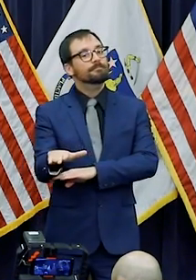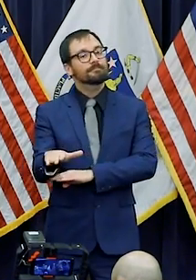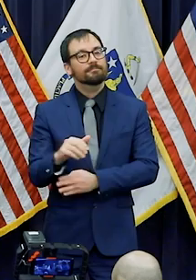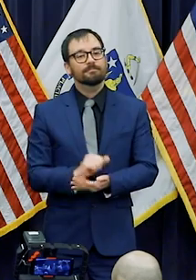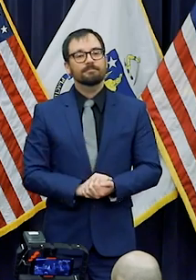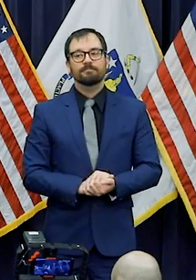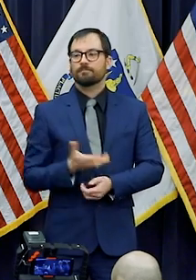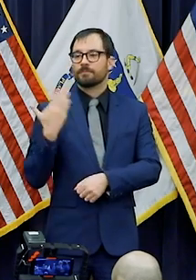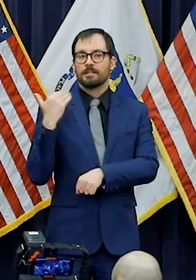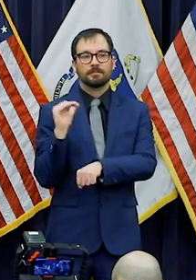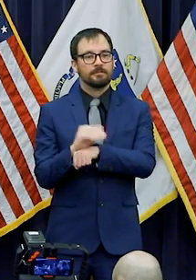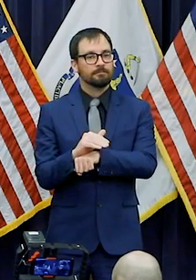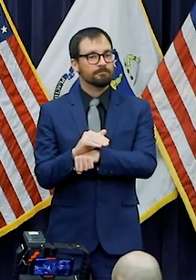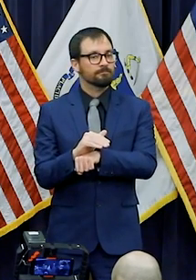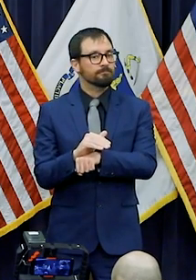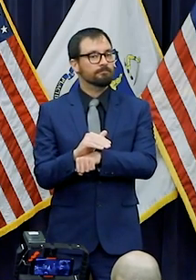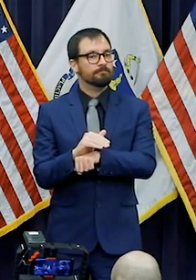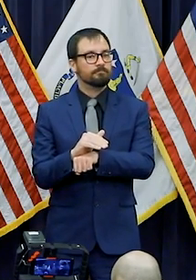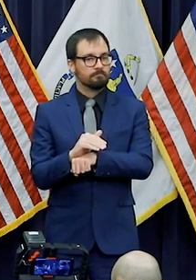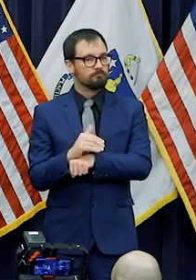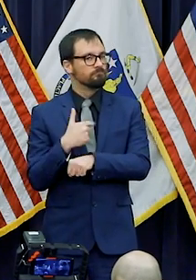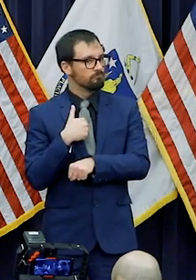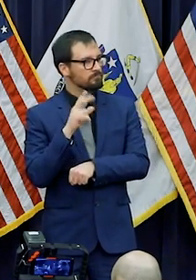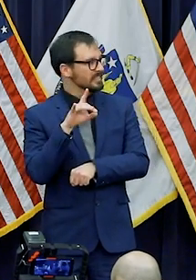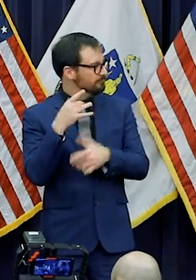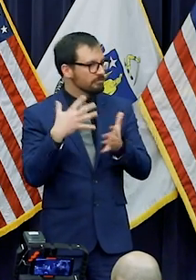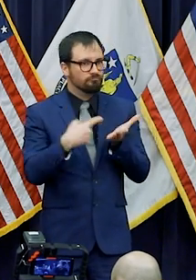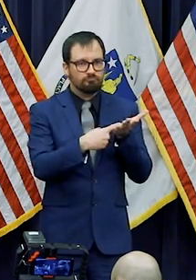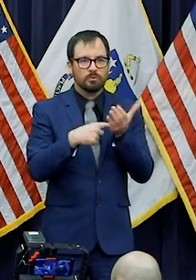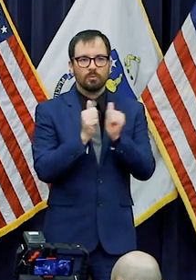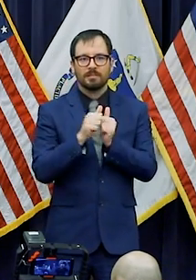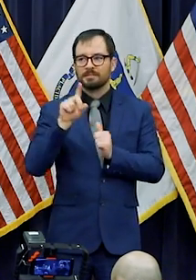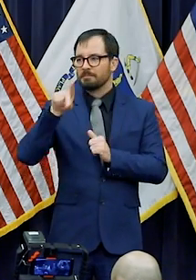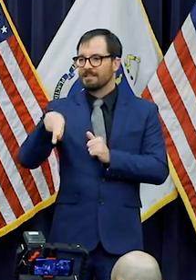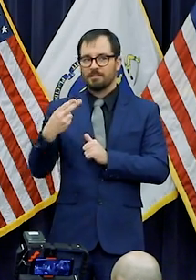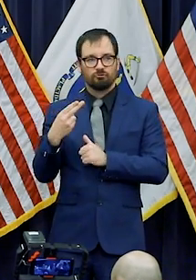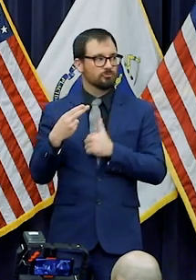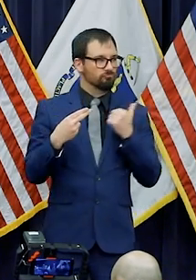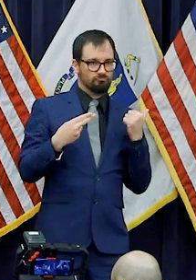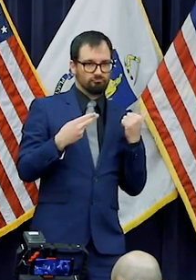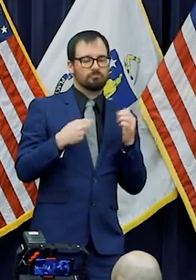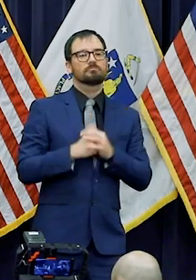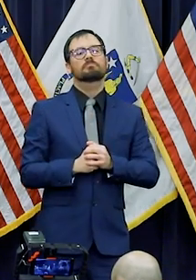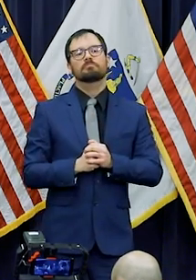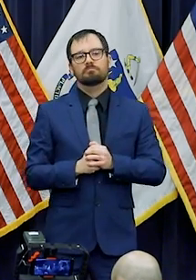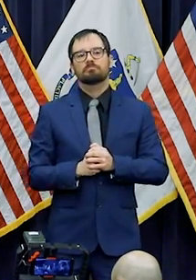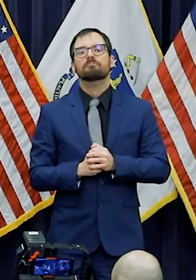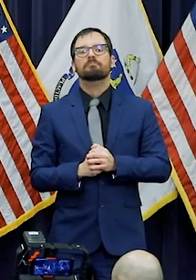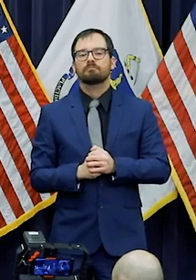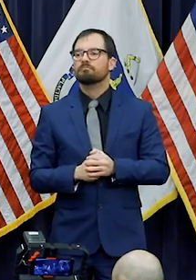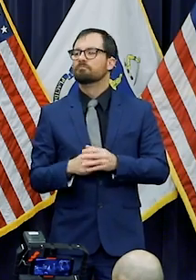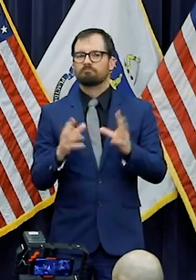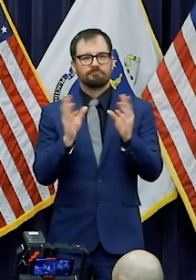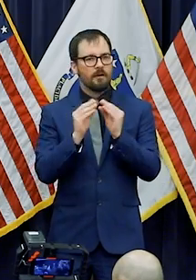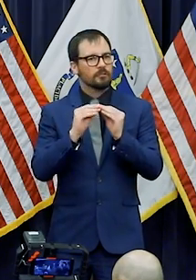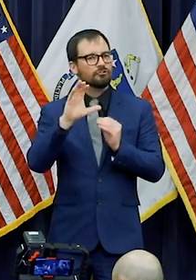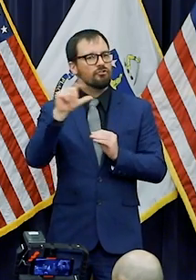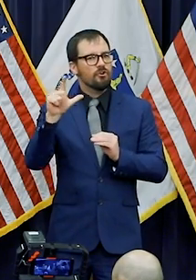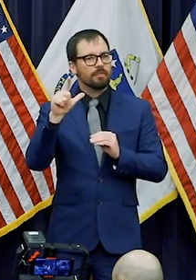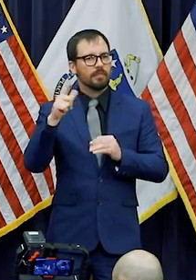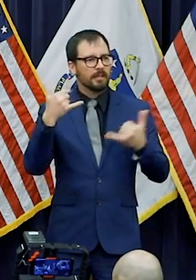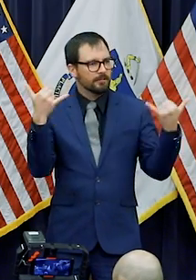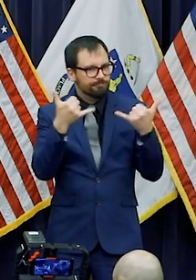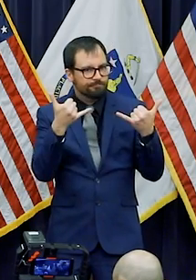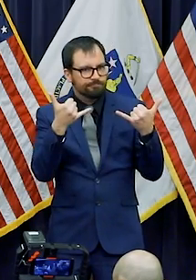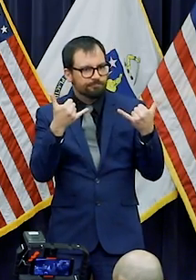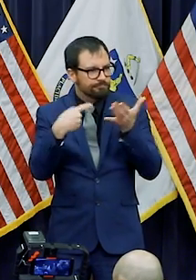Commissioner Burrell, I held a conference call with the Coalition for Local Public Health. representing the Massachusetts Association of